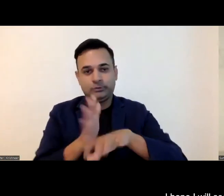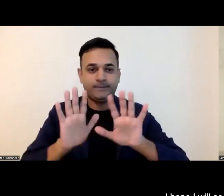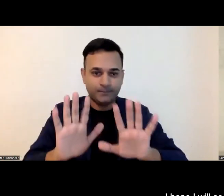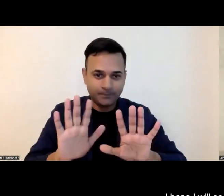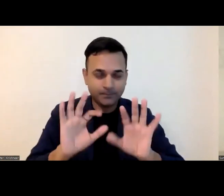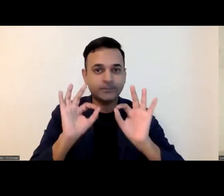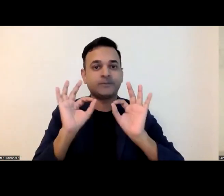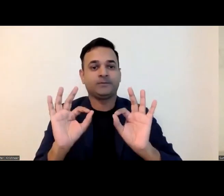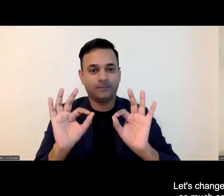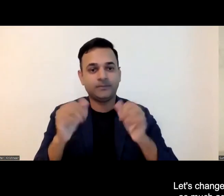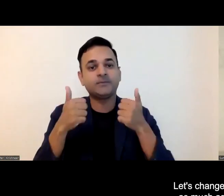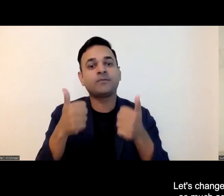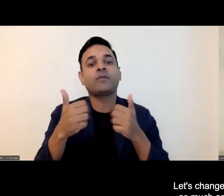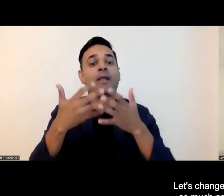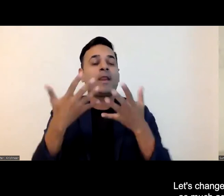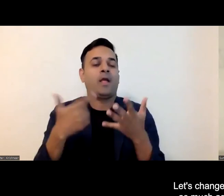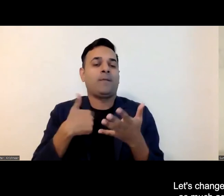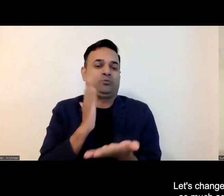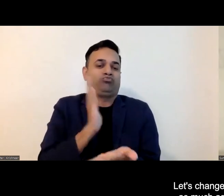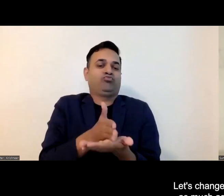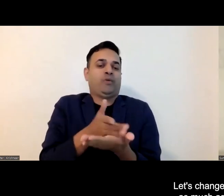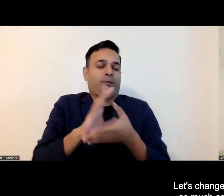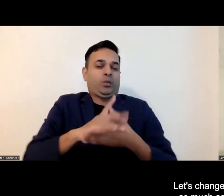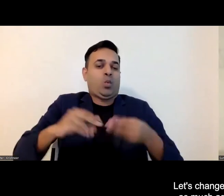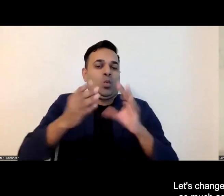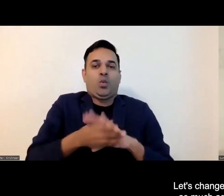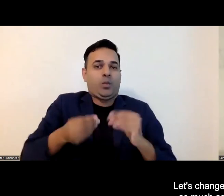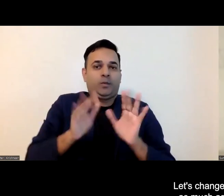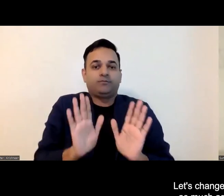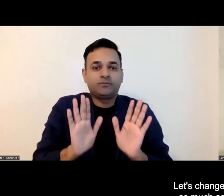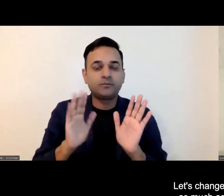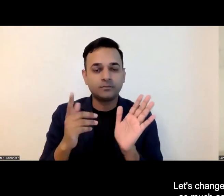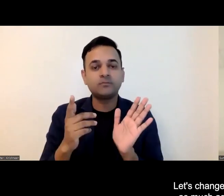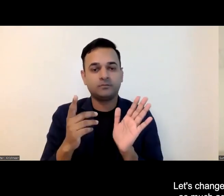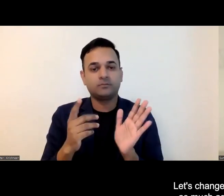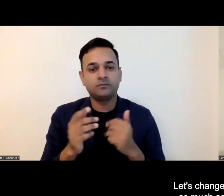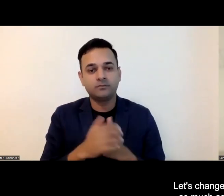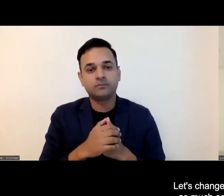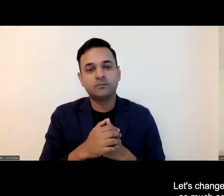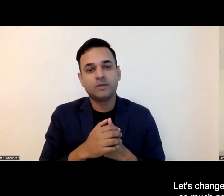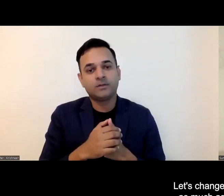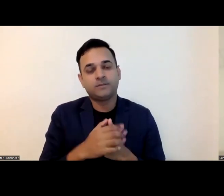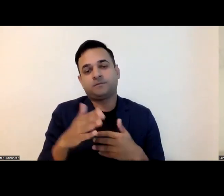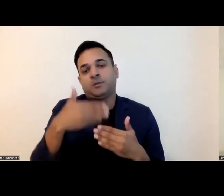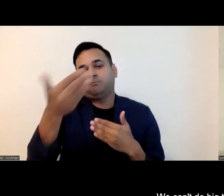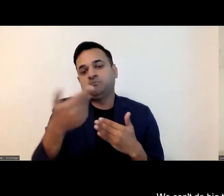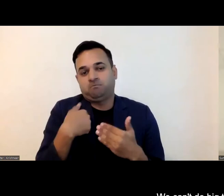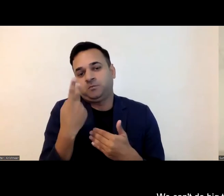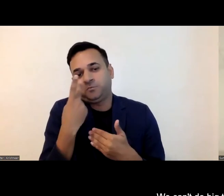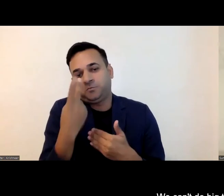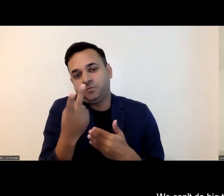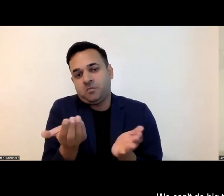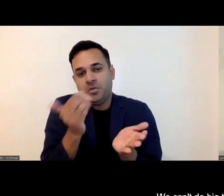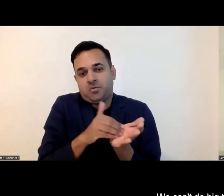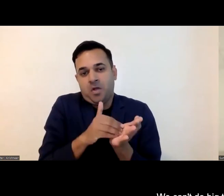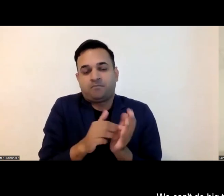see you again. Let change the world as much as we can. We